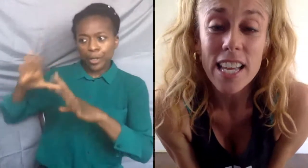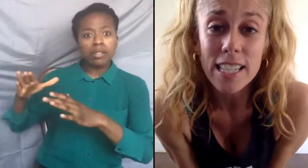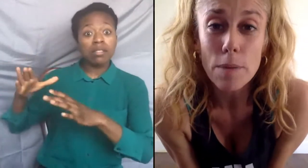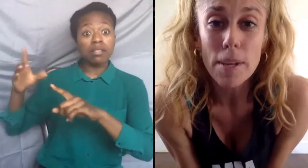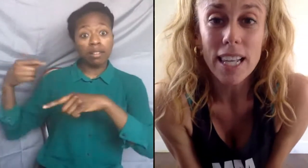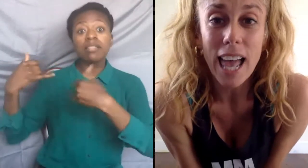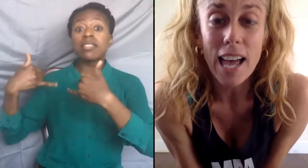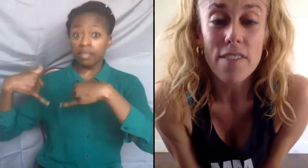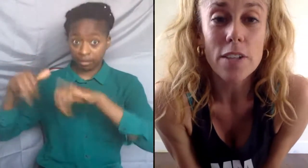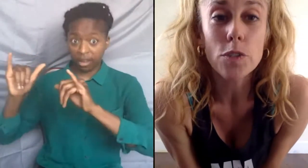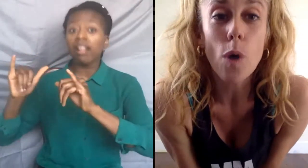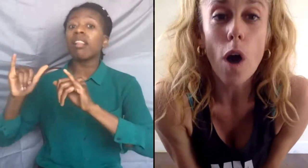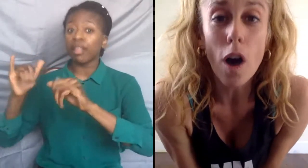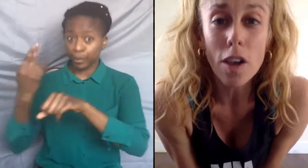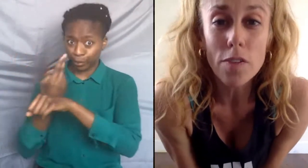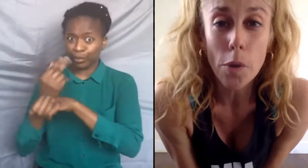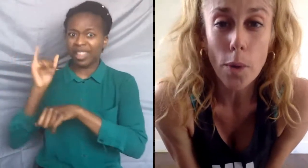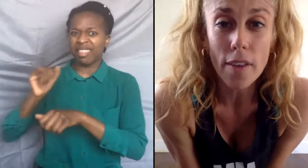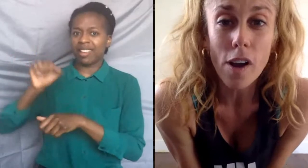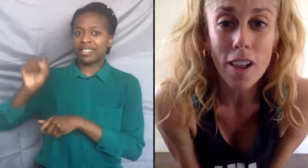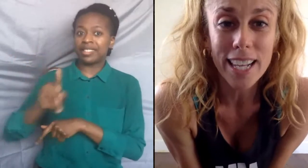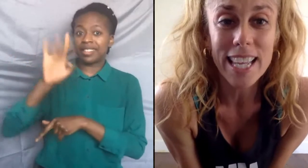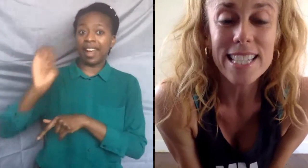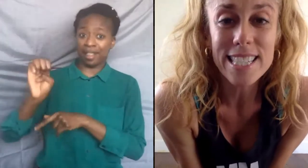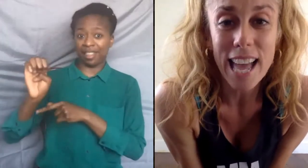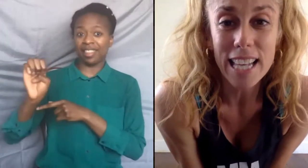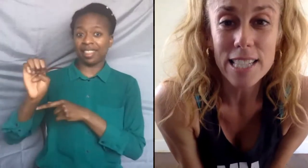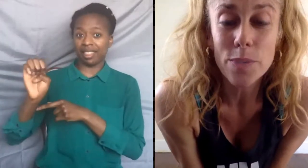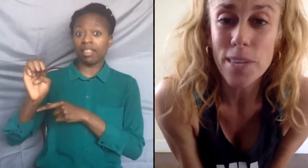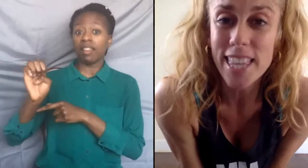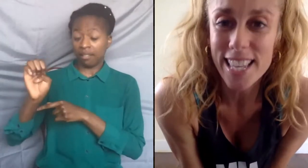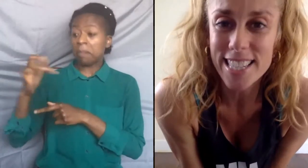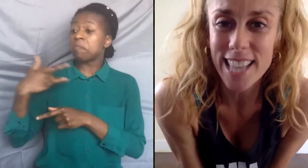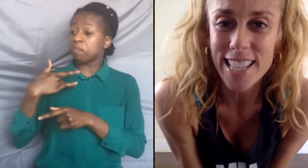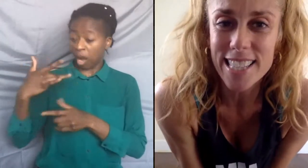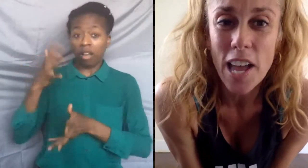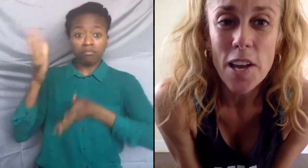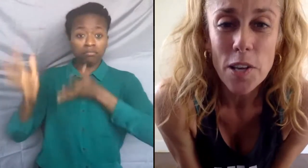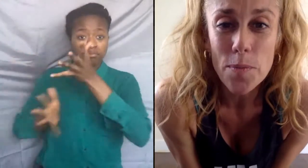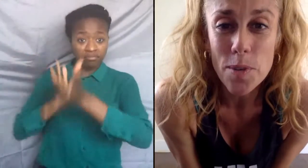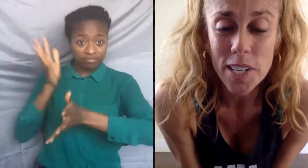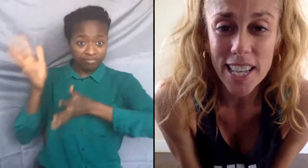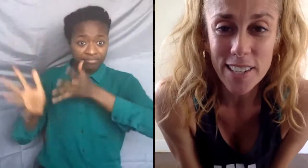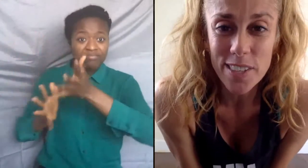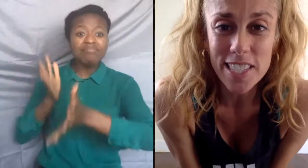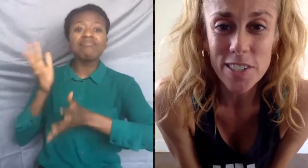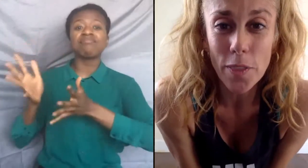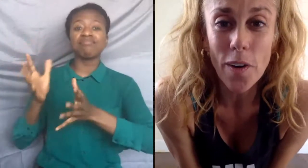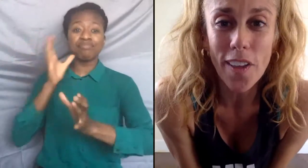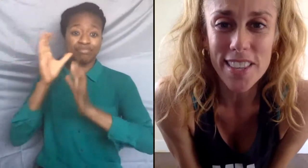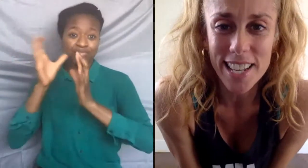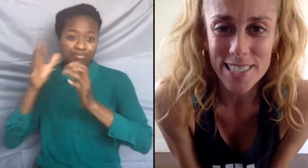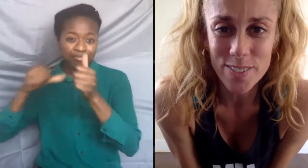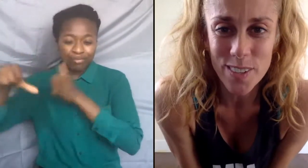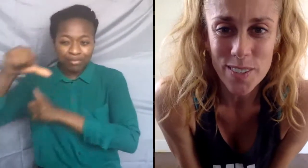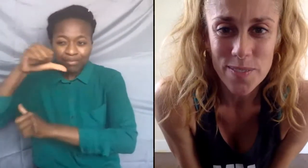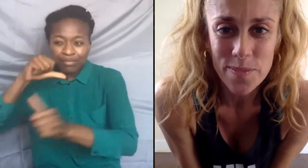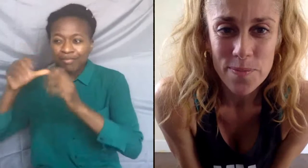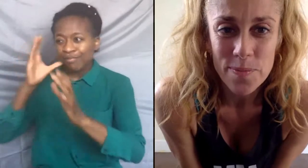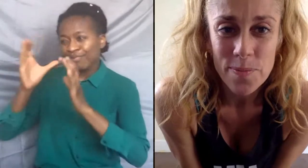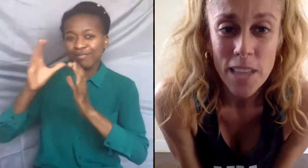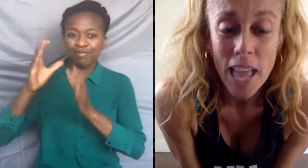style, keep it alive, and do all of the rueda calling in silence with hand signs, communicating with each other on the dance